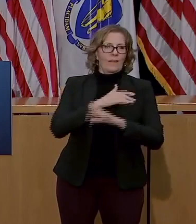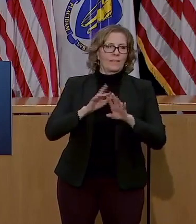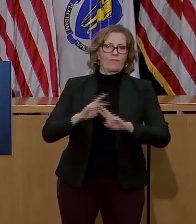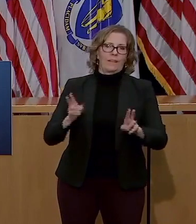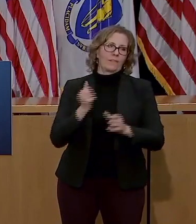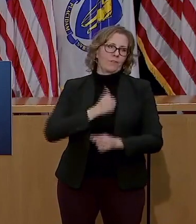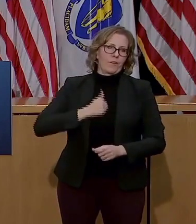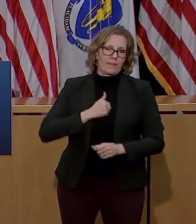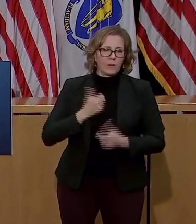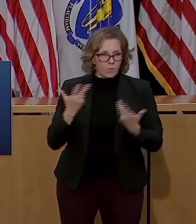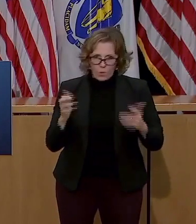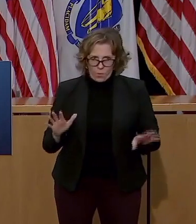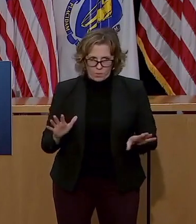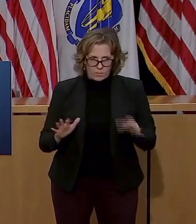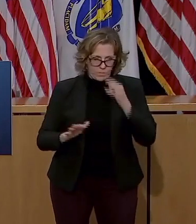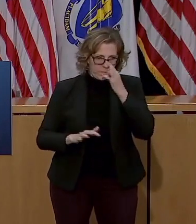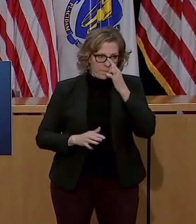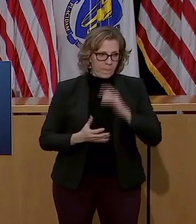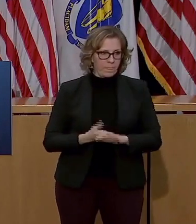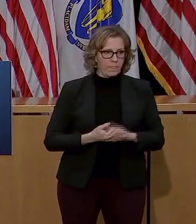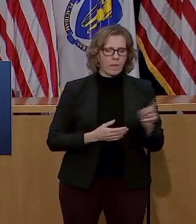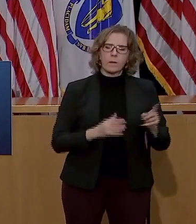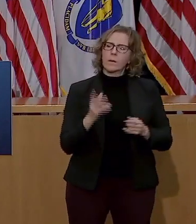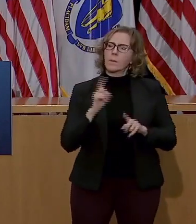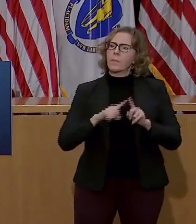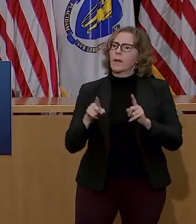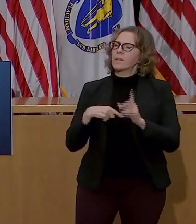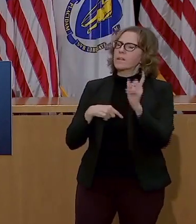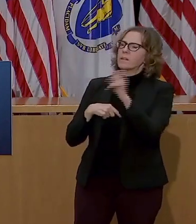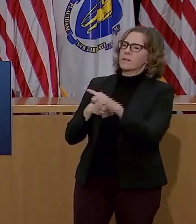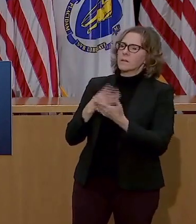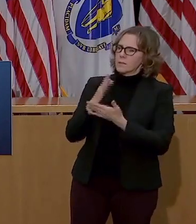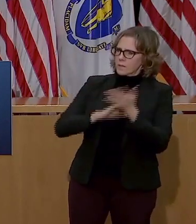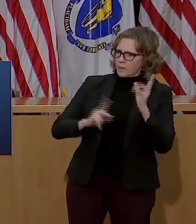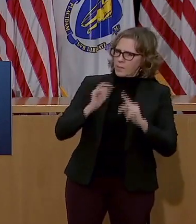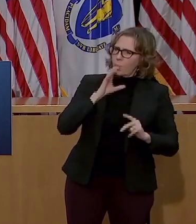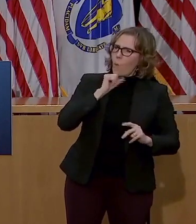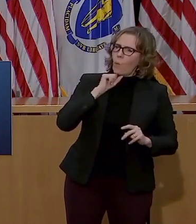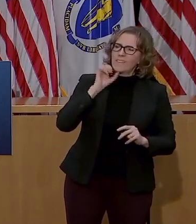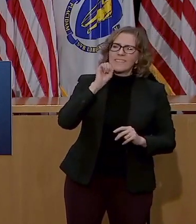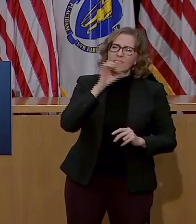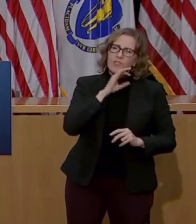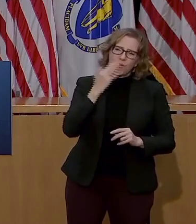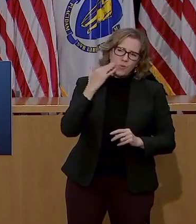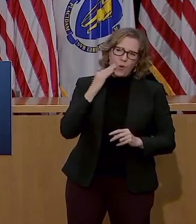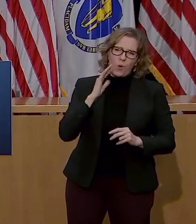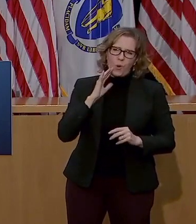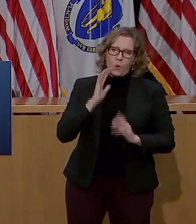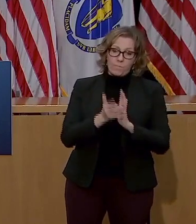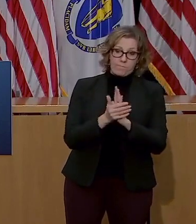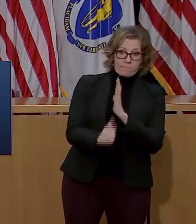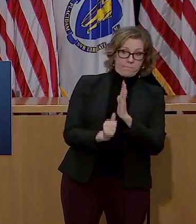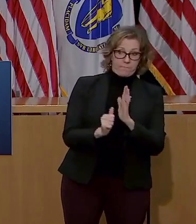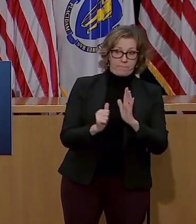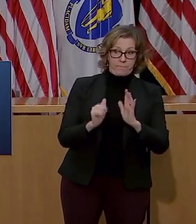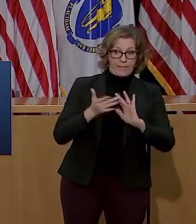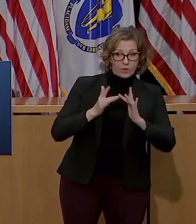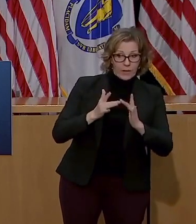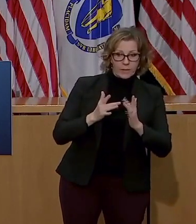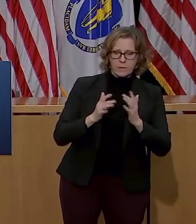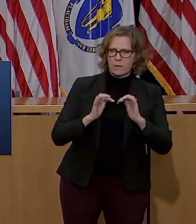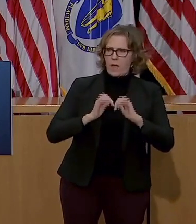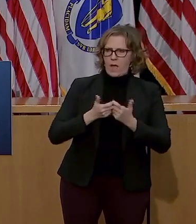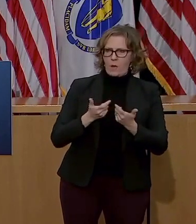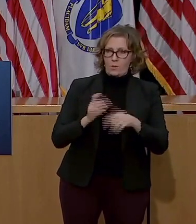over 75, who might not be internet savvy, might not be able to get up, how do they book their? Right, so